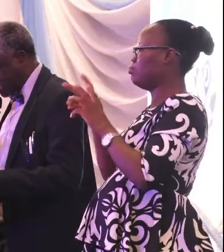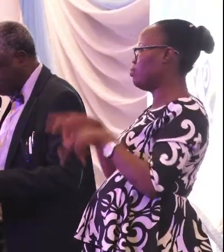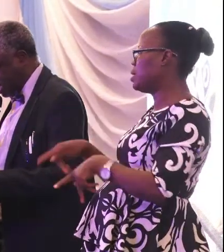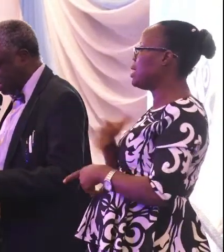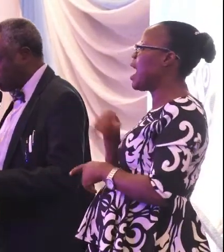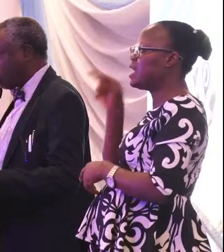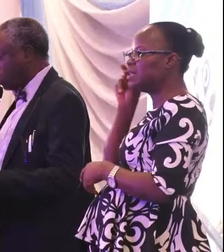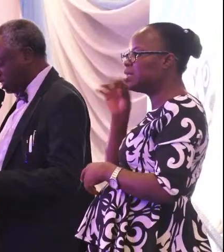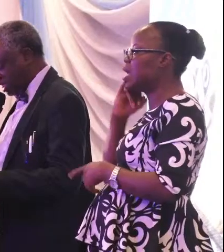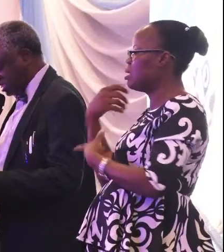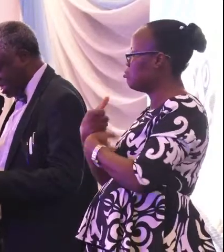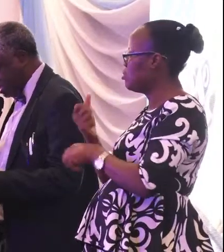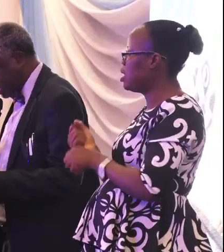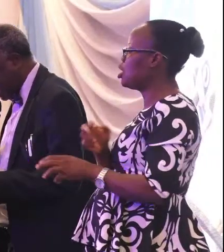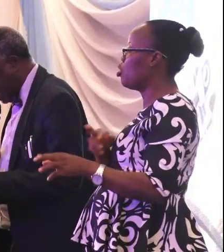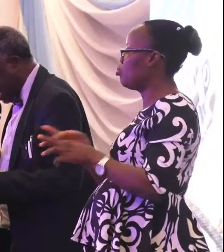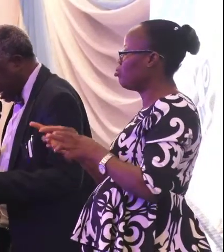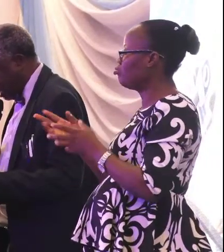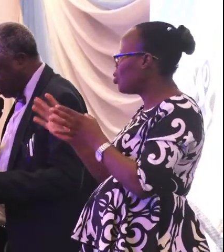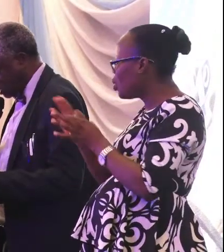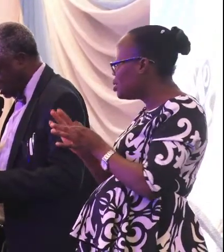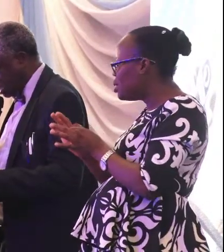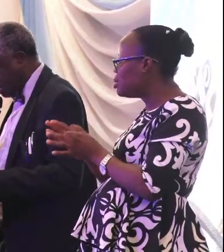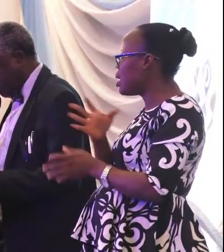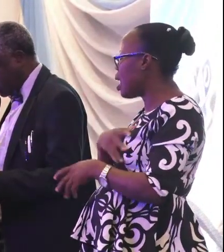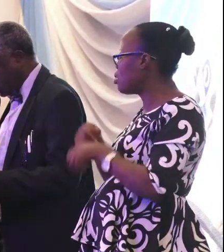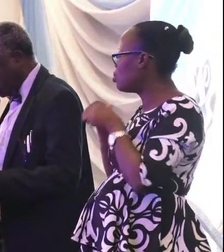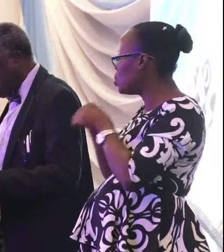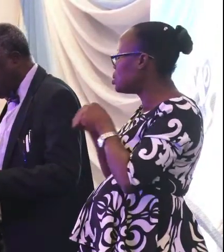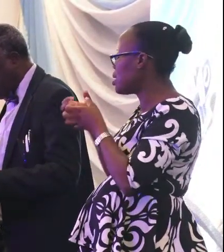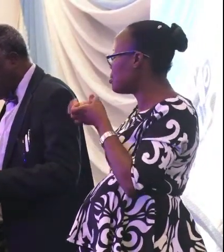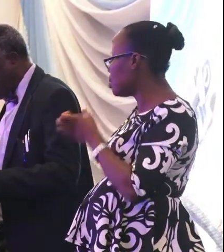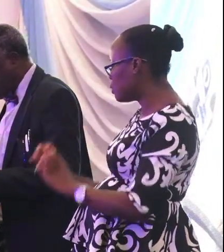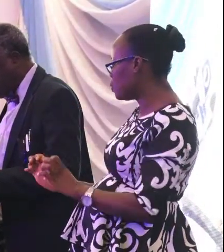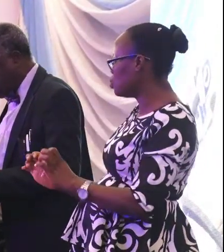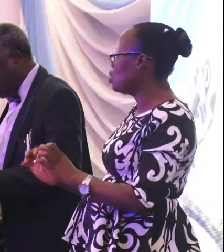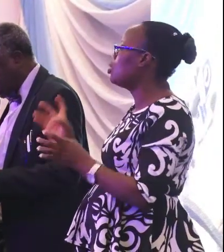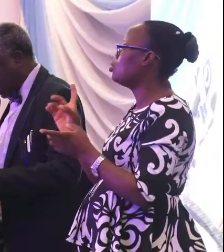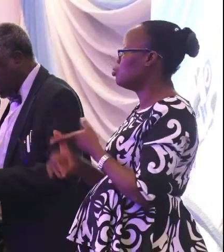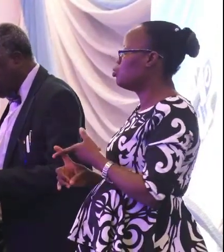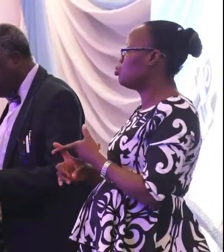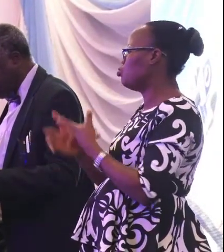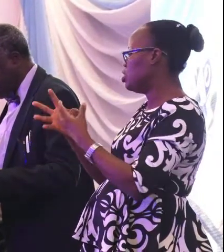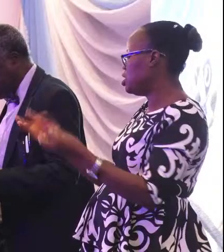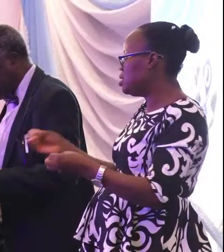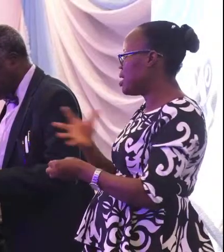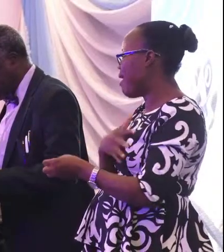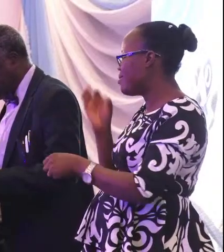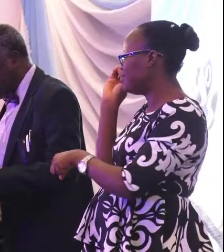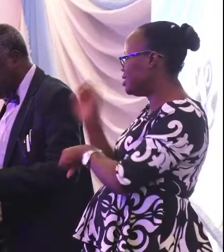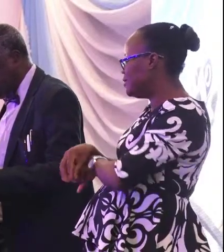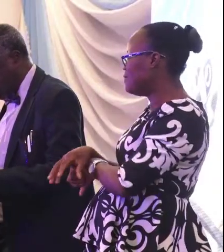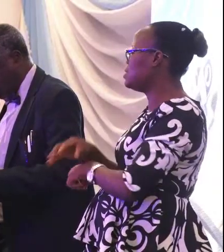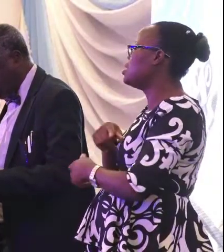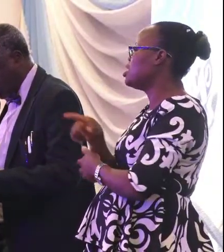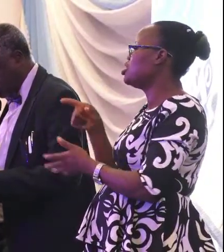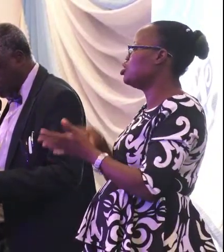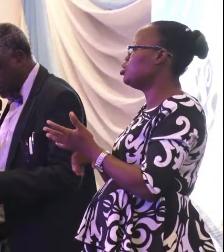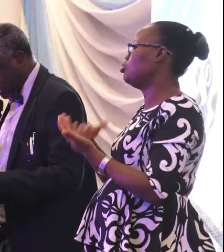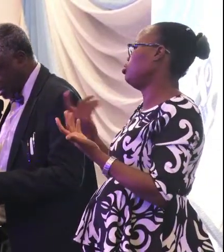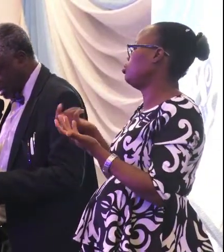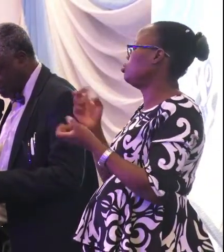Nigeria is making coordinated and consistent efforts to deal and defeat this